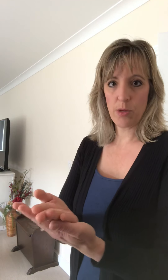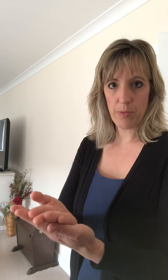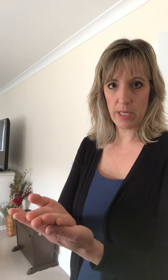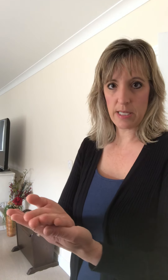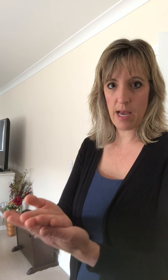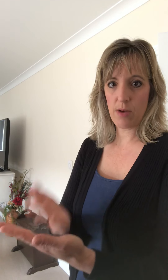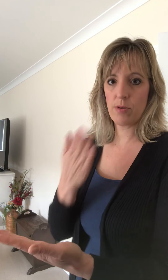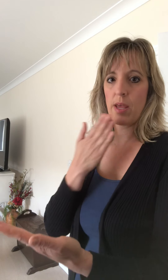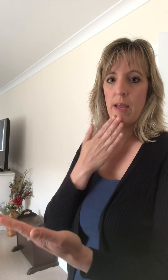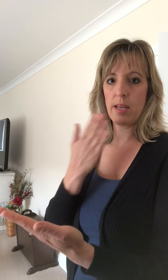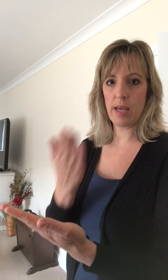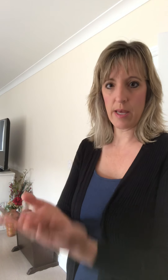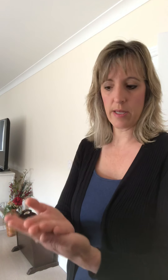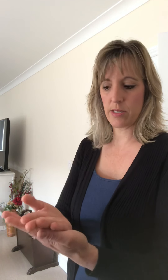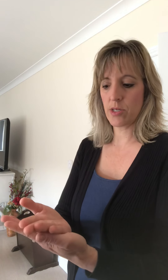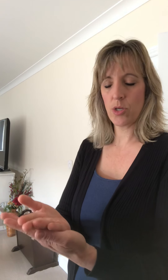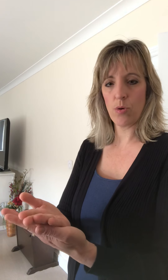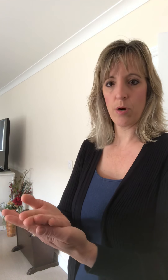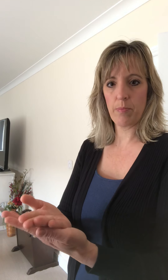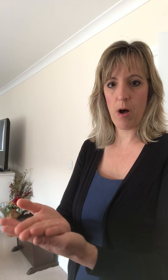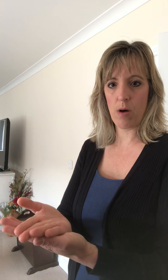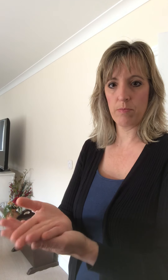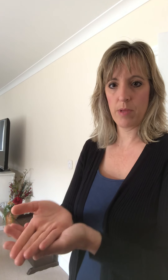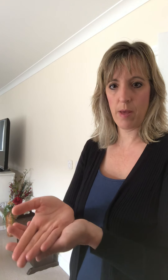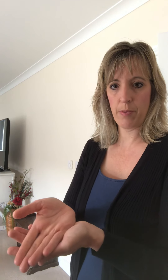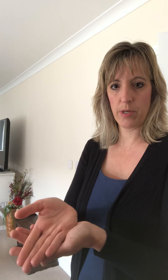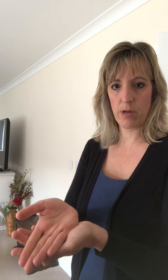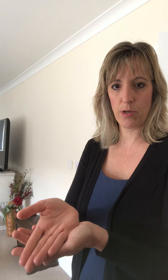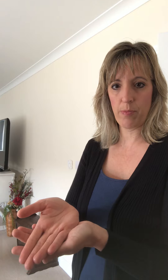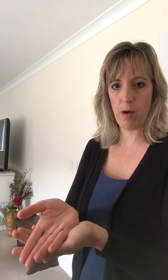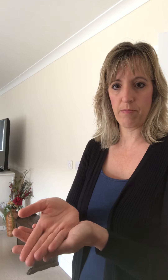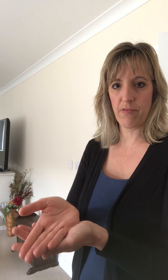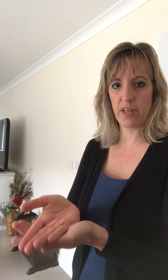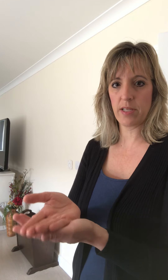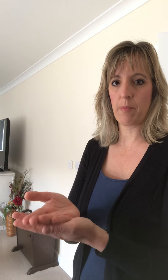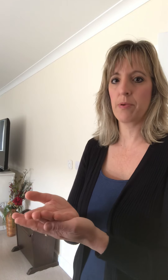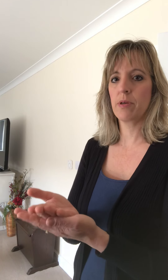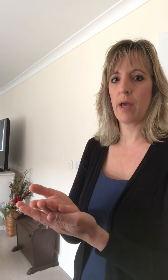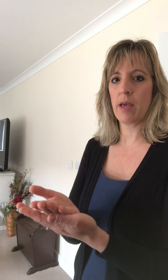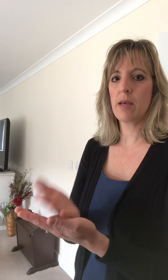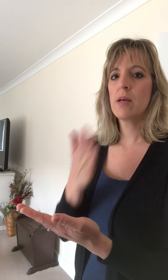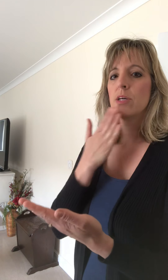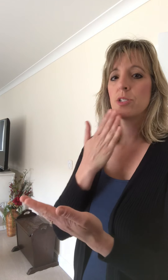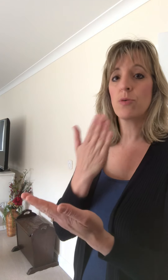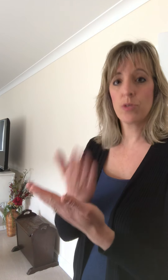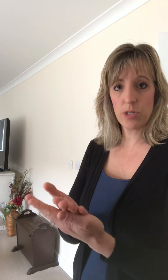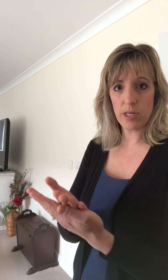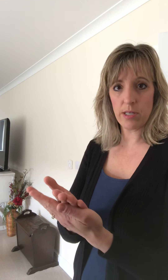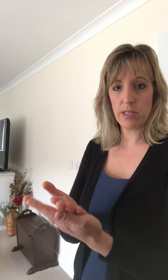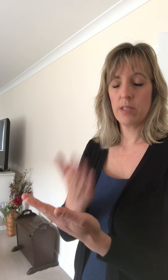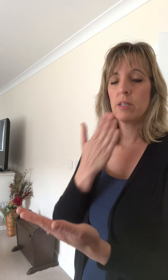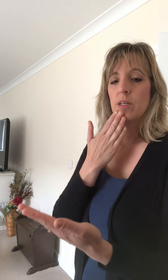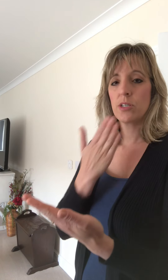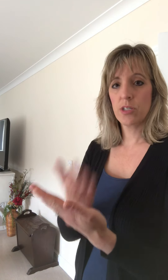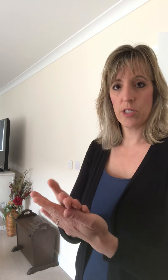bring it down and hit your palm, and put it on your palm, face up, okay? So good,